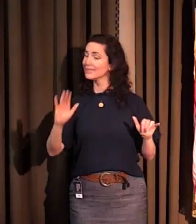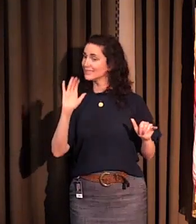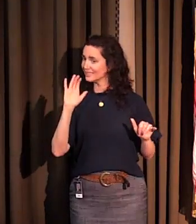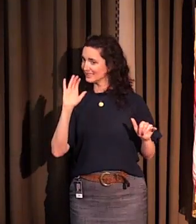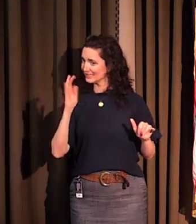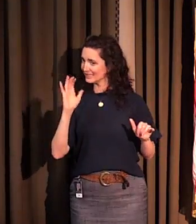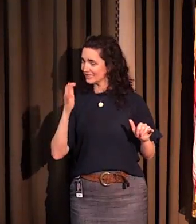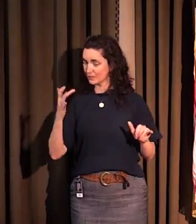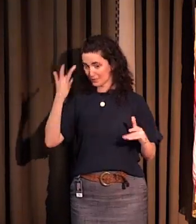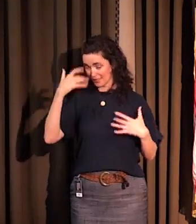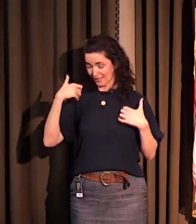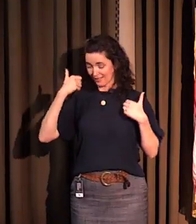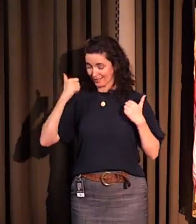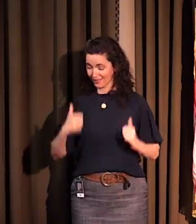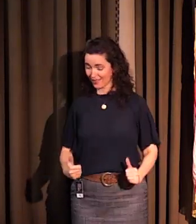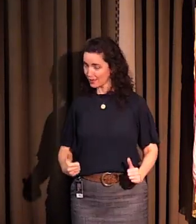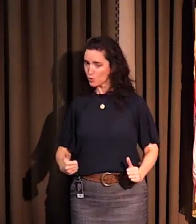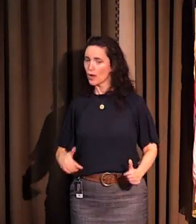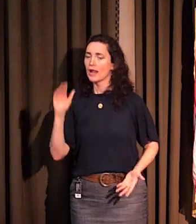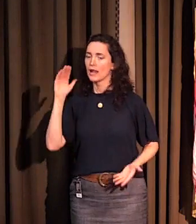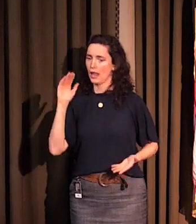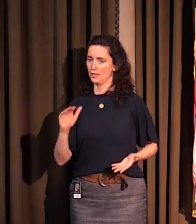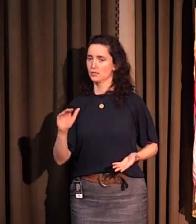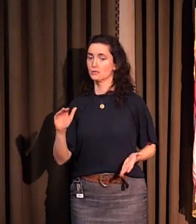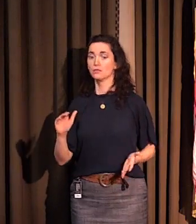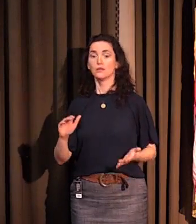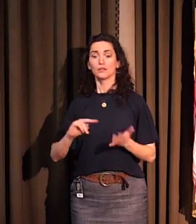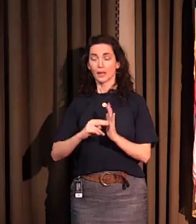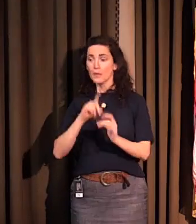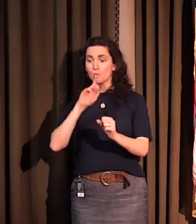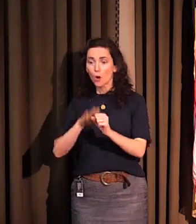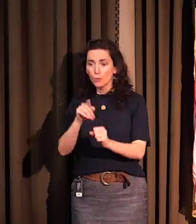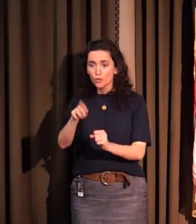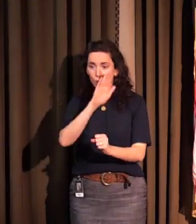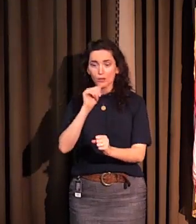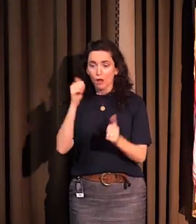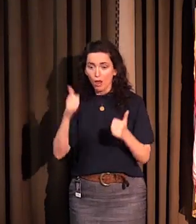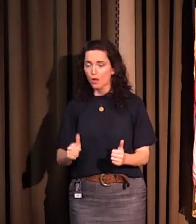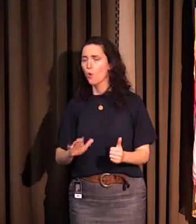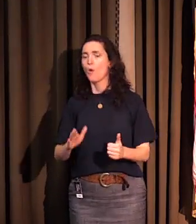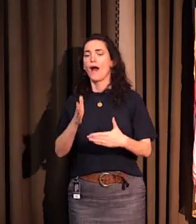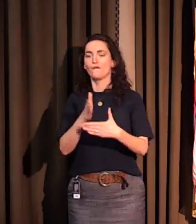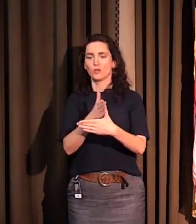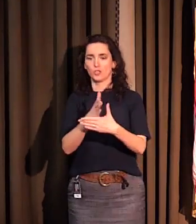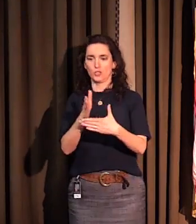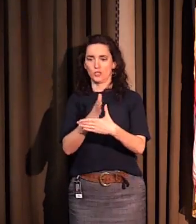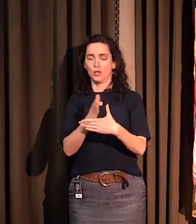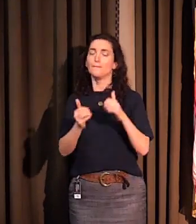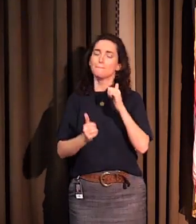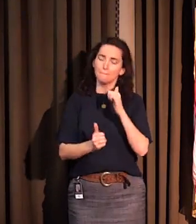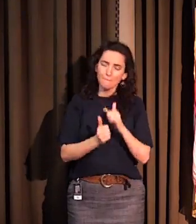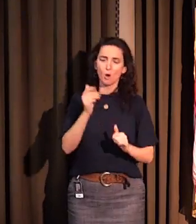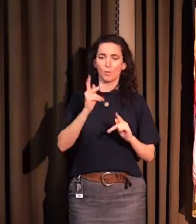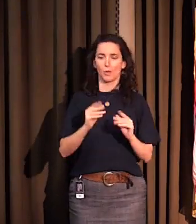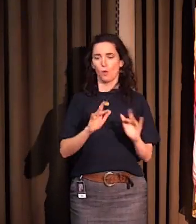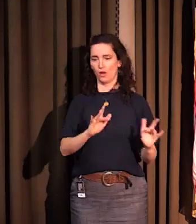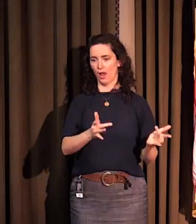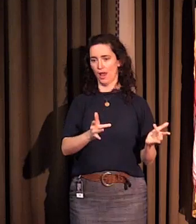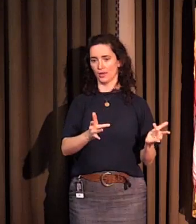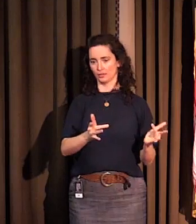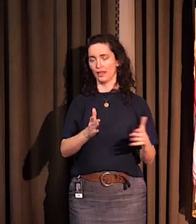less virulent. Again, that's an average. It's not a guarantee. You're not guaranteed to have only mild illness if you get Omicron, but